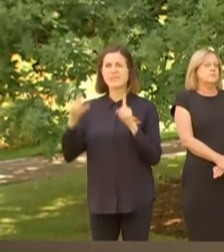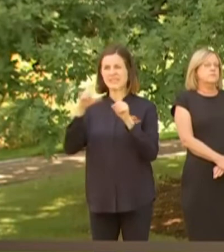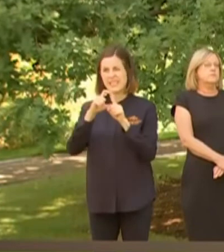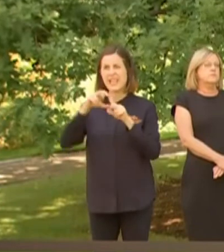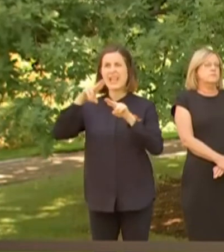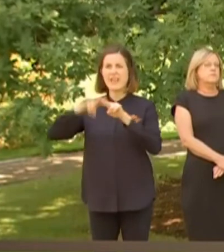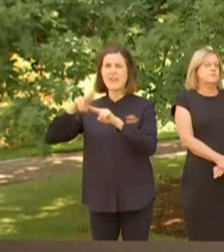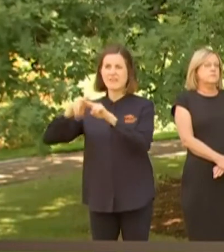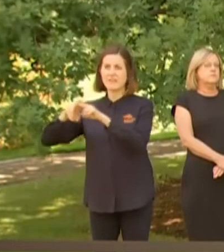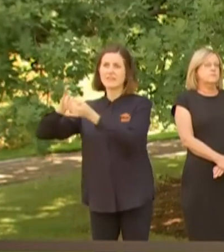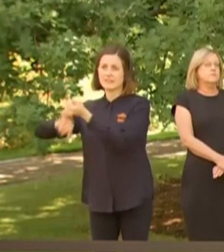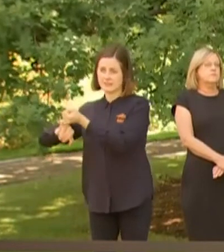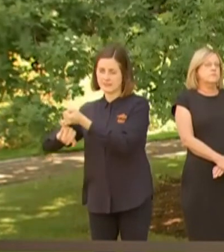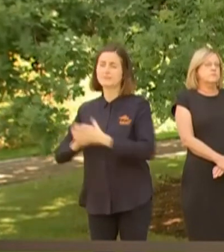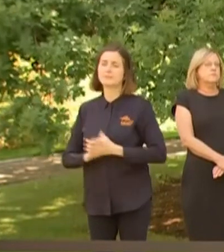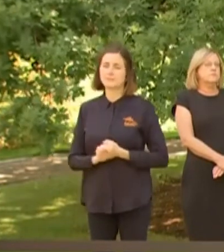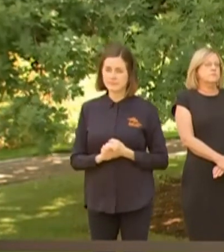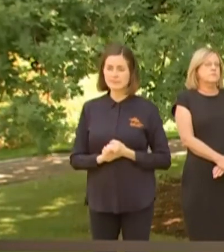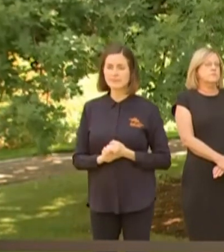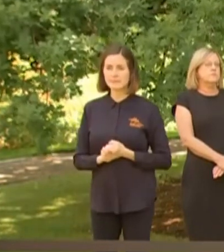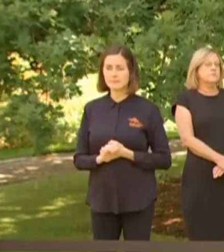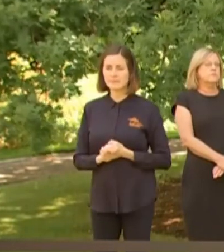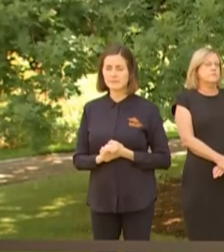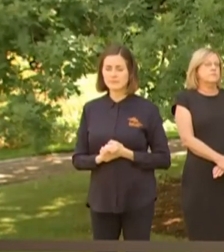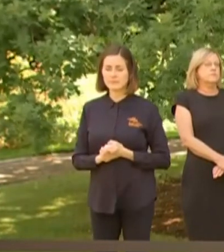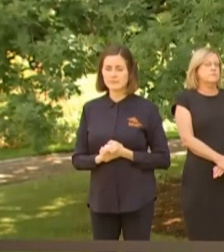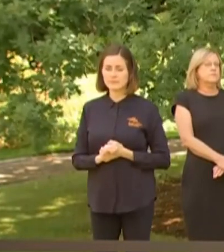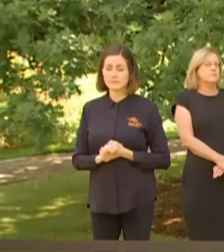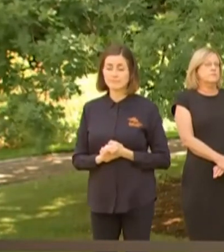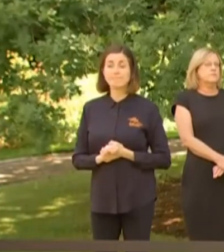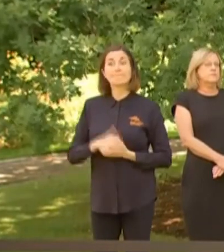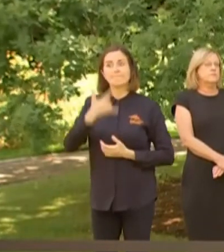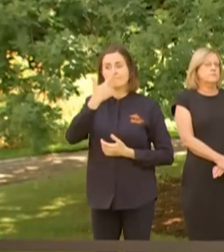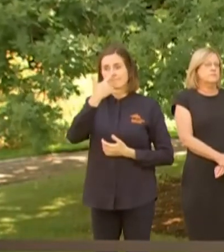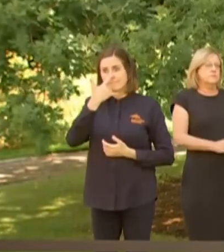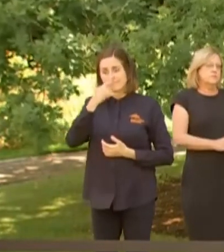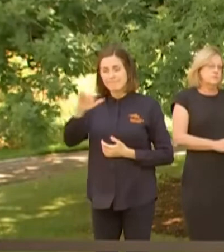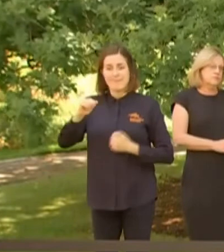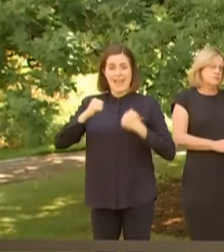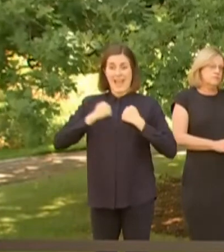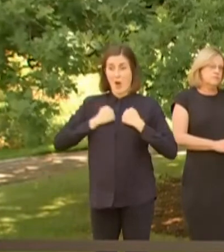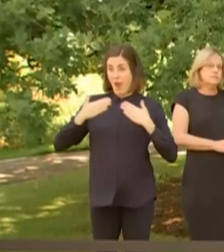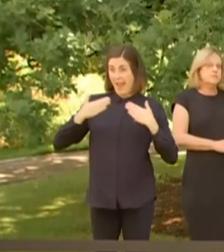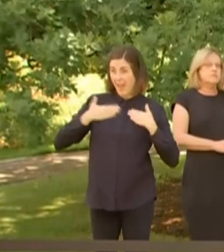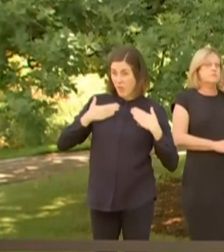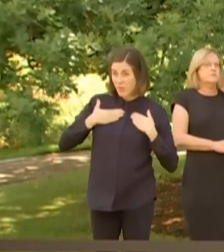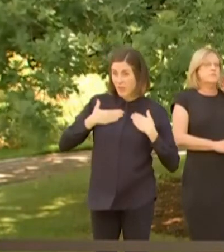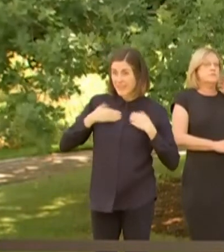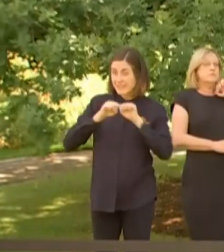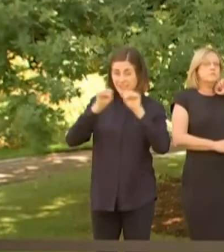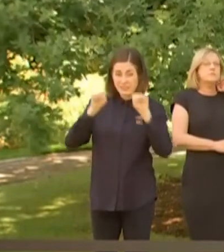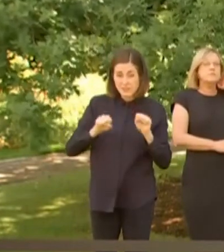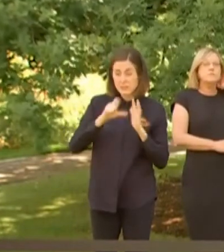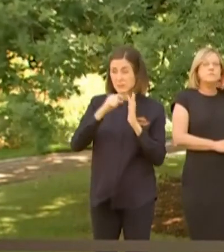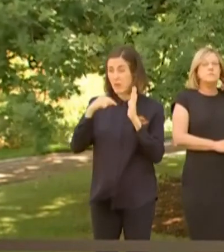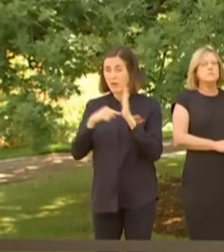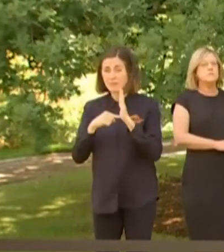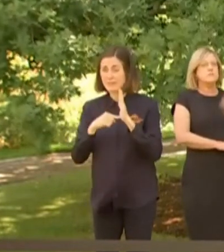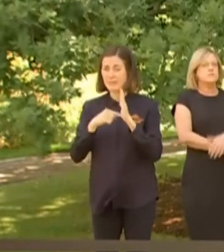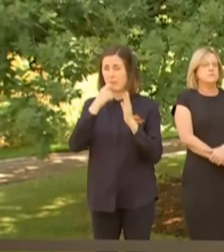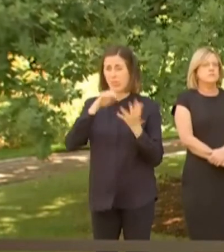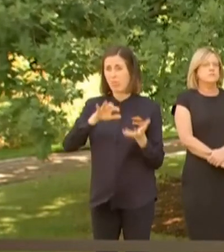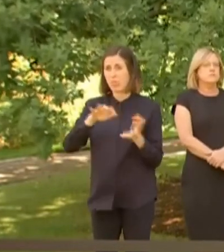final report in just a couple of months' time, and the fact that we've had such significant disruption to our health system, for instance, the sheer amount of elective surgery we